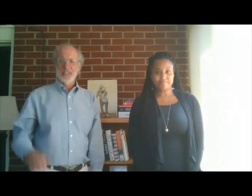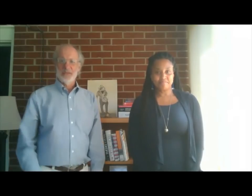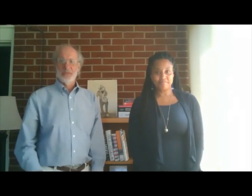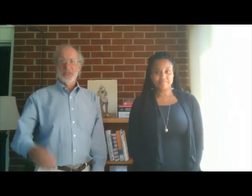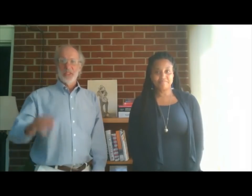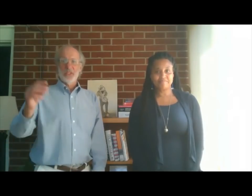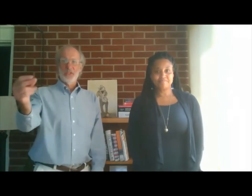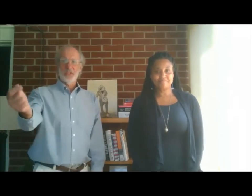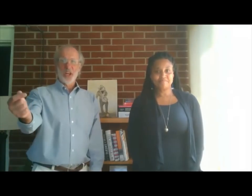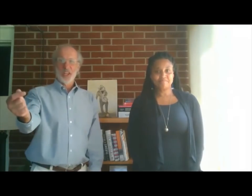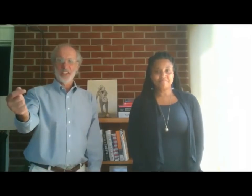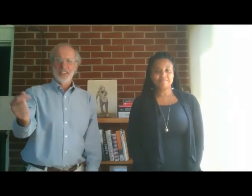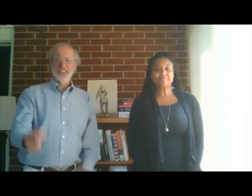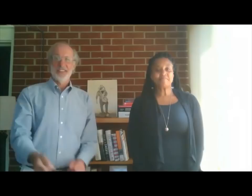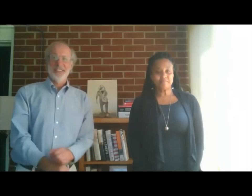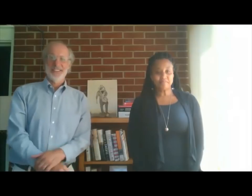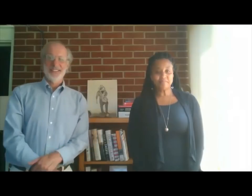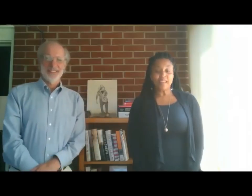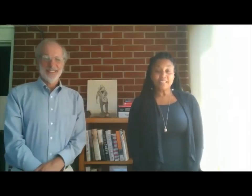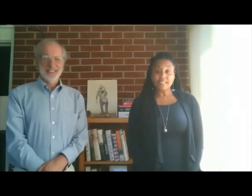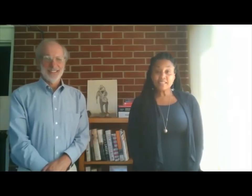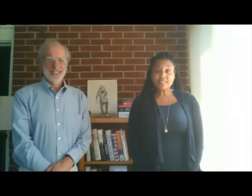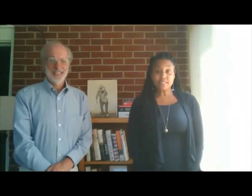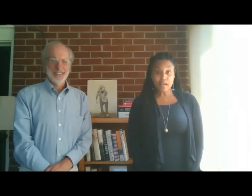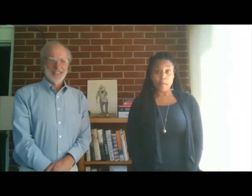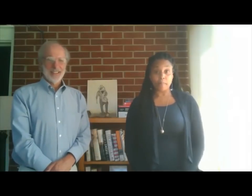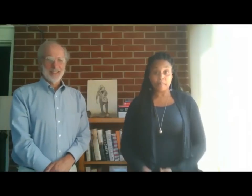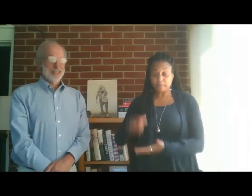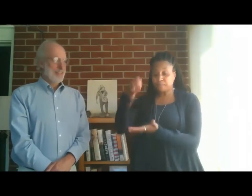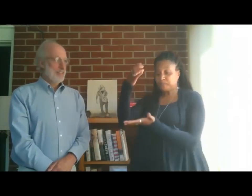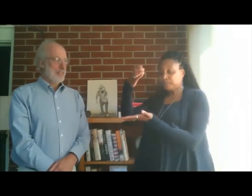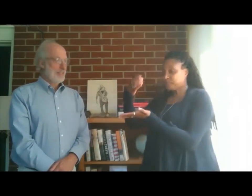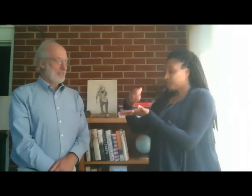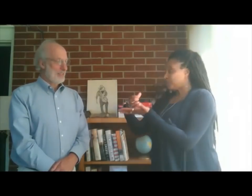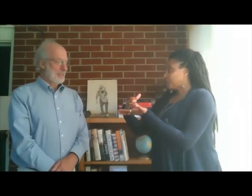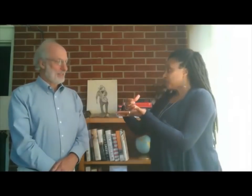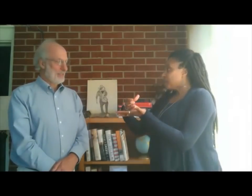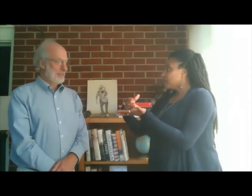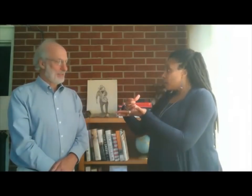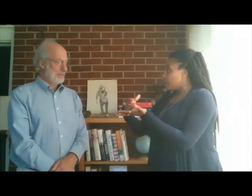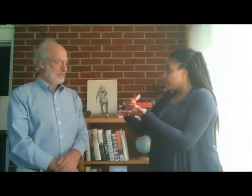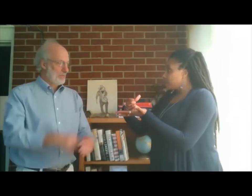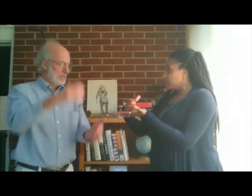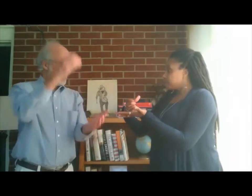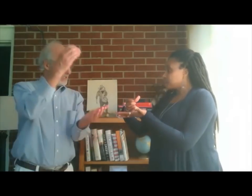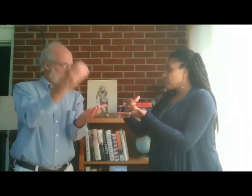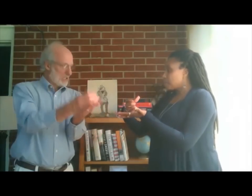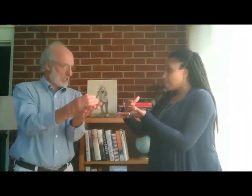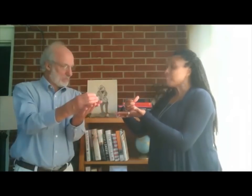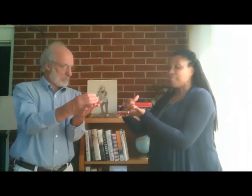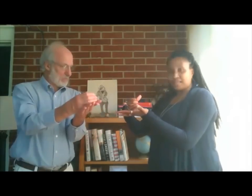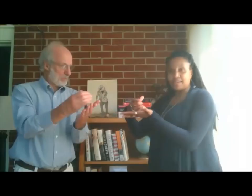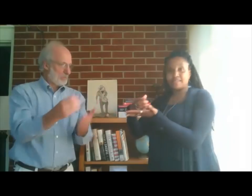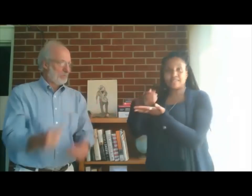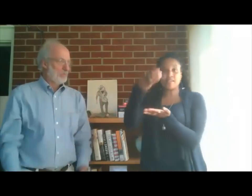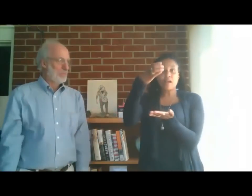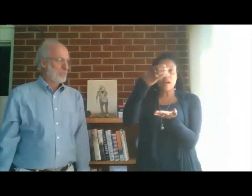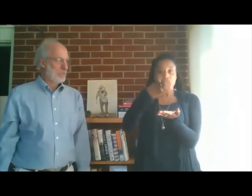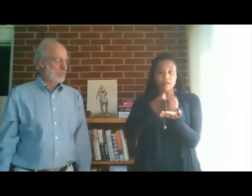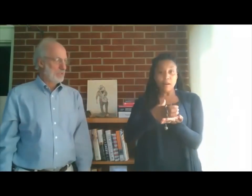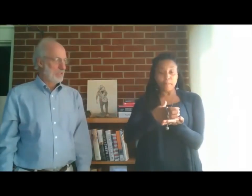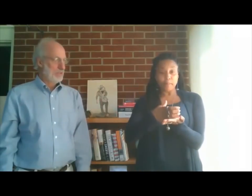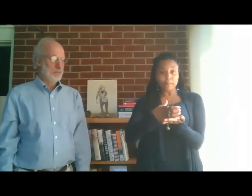That's right. Dog. Next is cup. Cup. Cup.